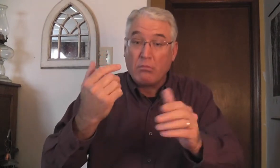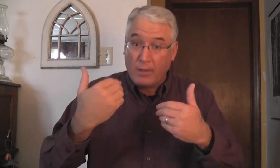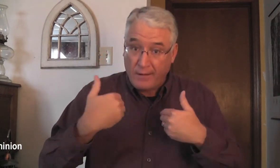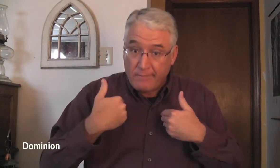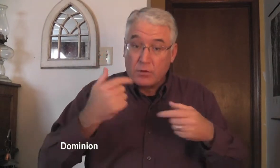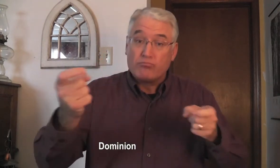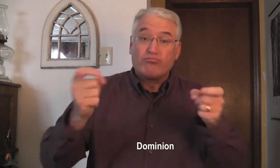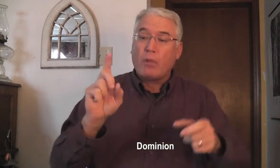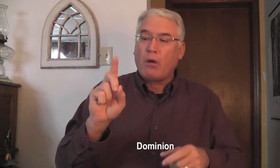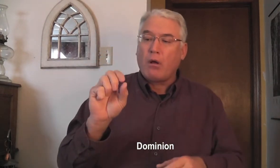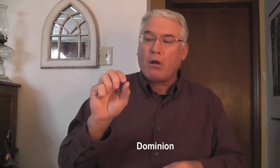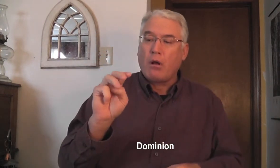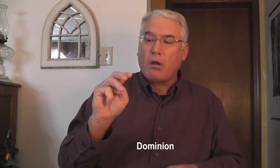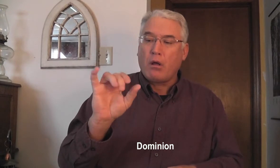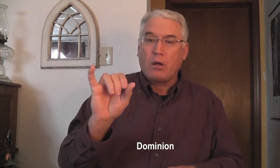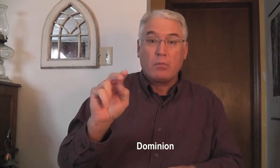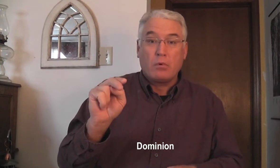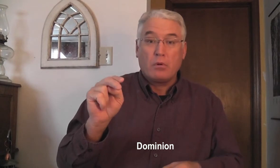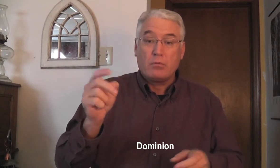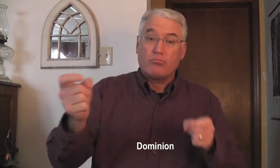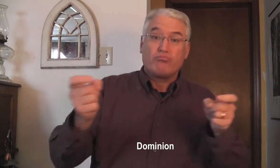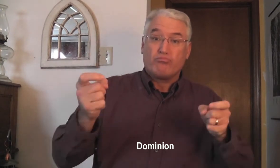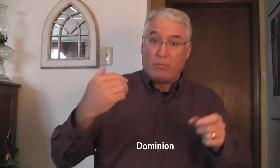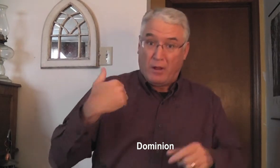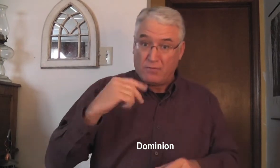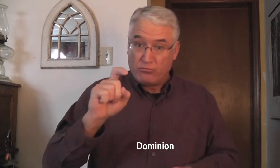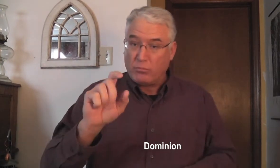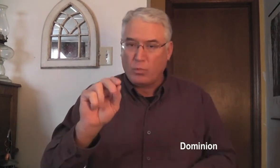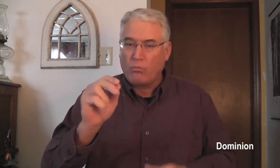in their lives, but they would not have continued dominion.